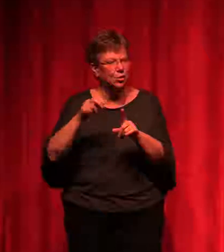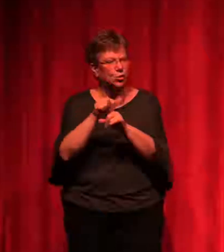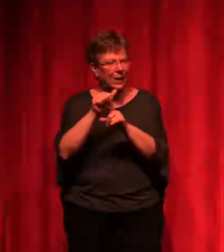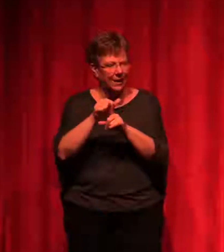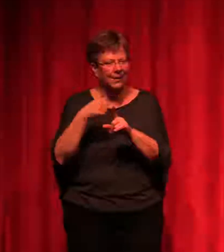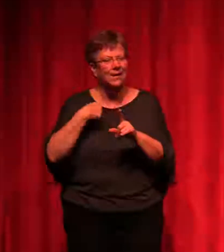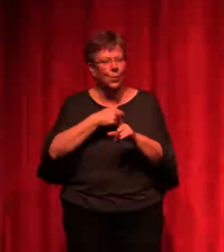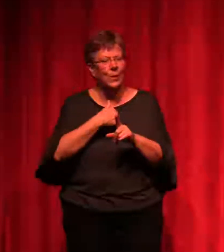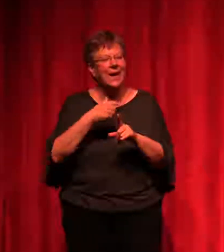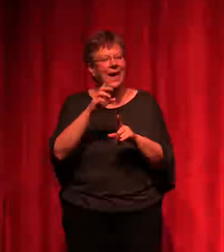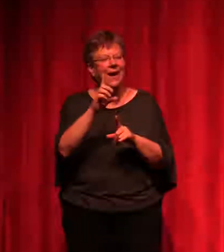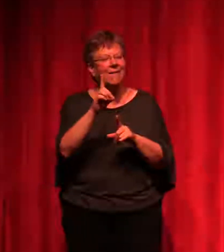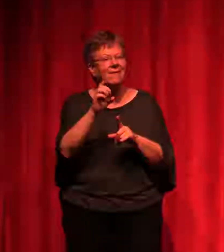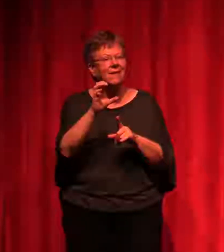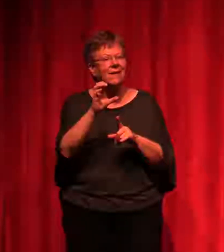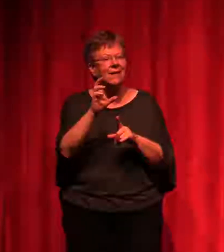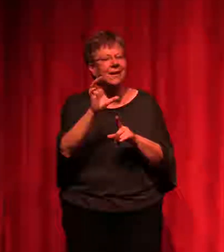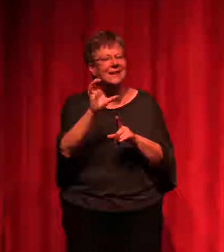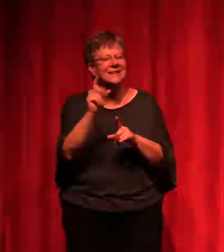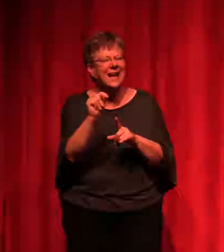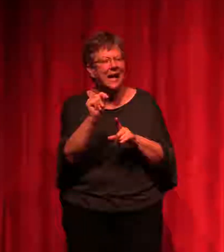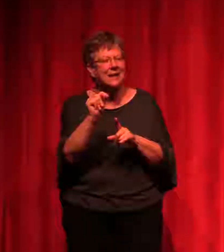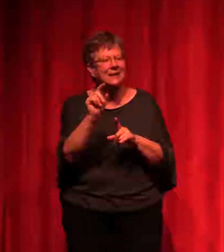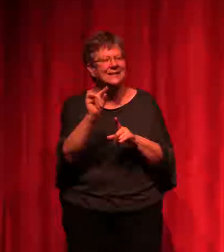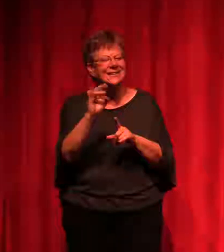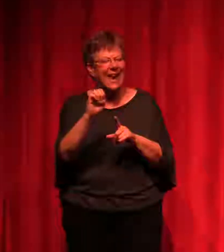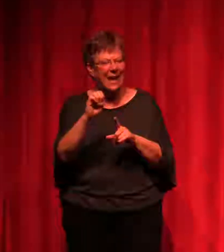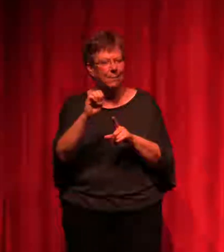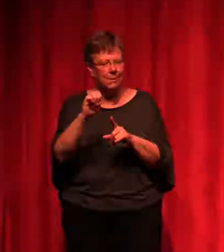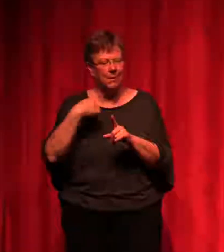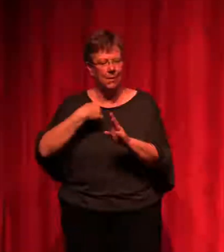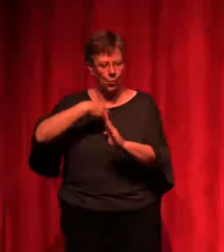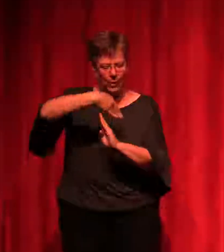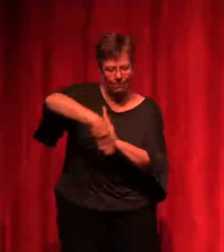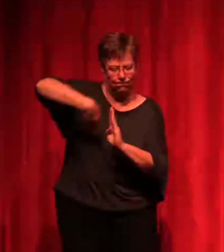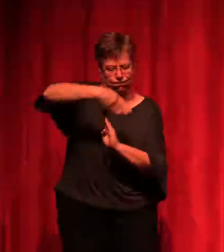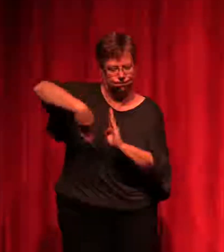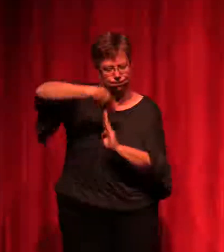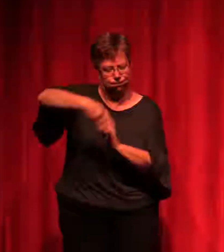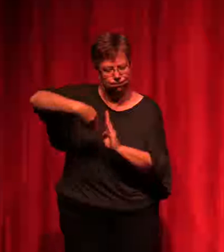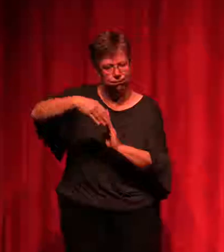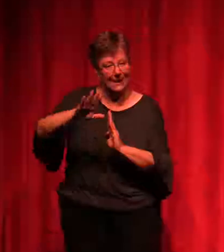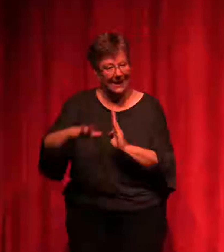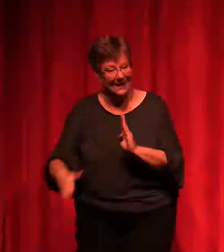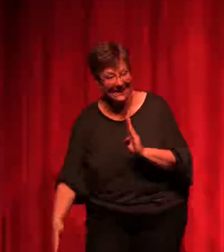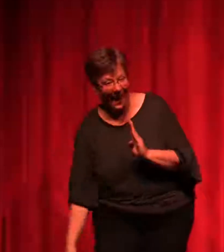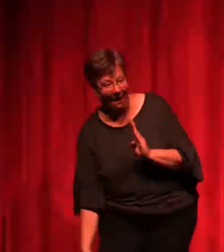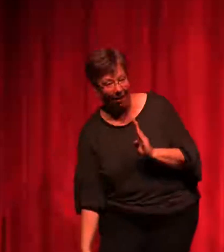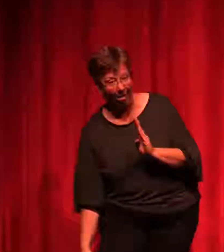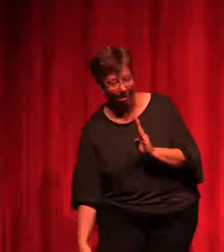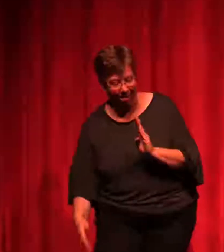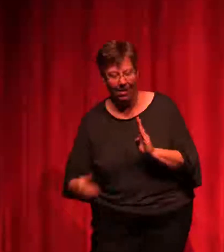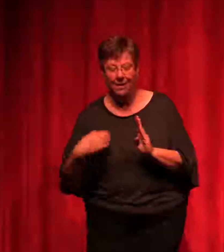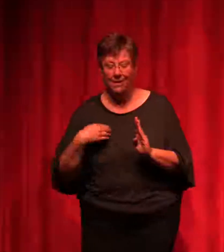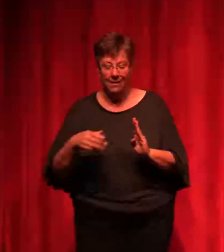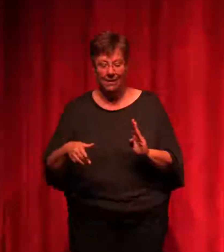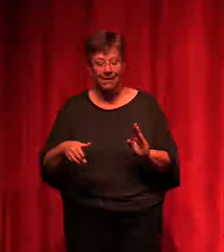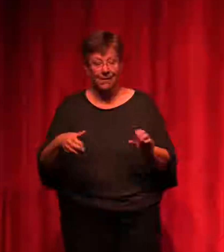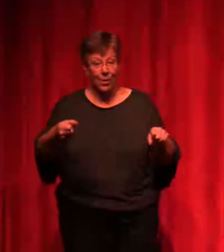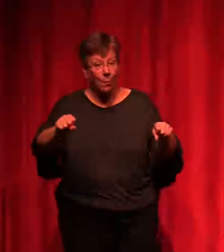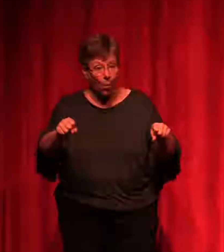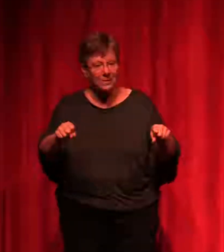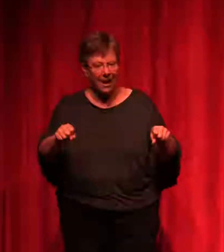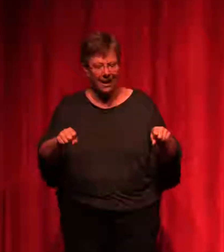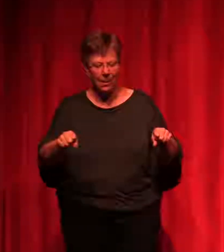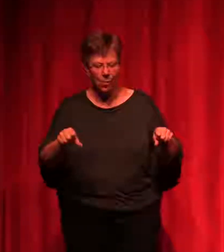together over his boot, and put him in second gear, and he got on the